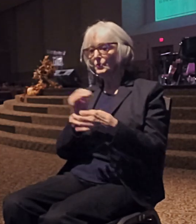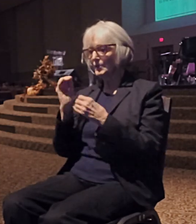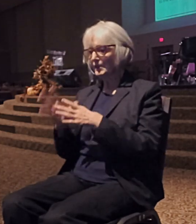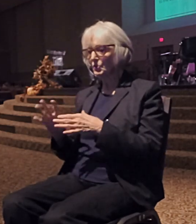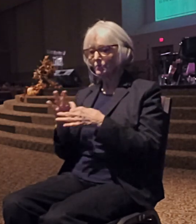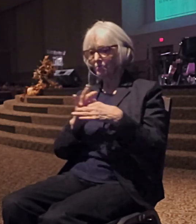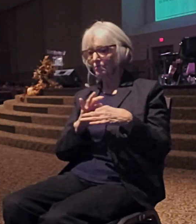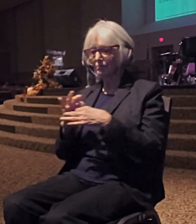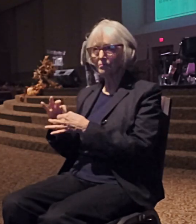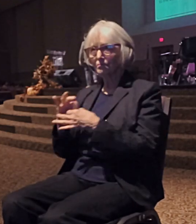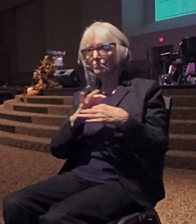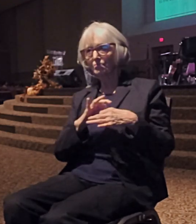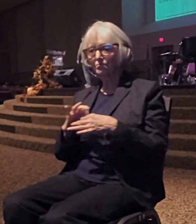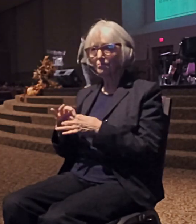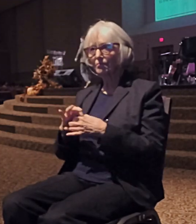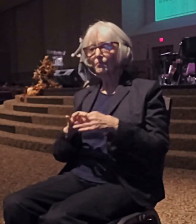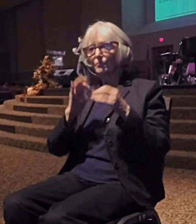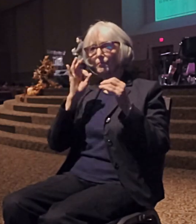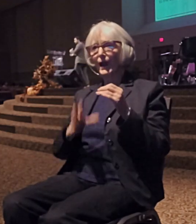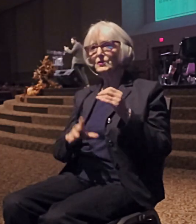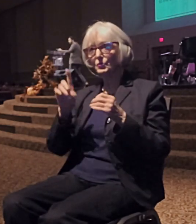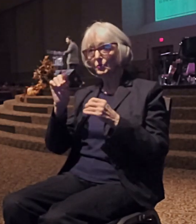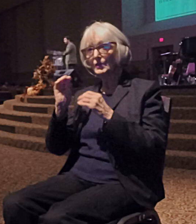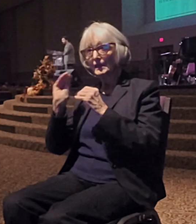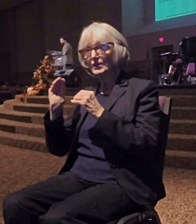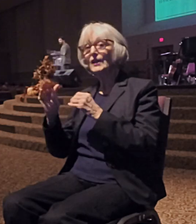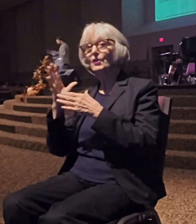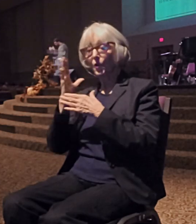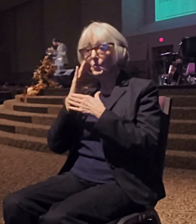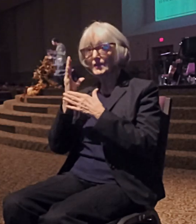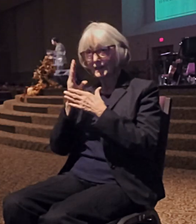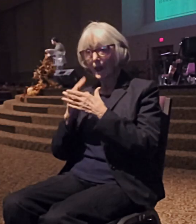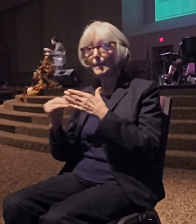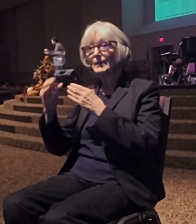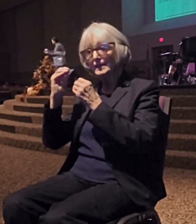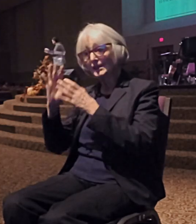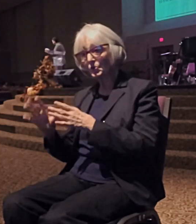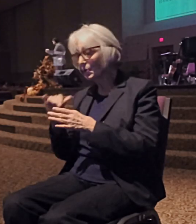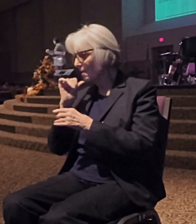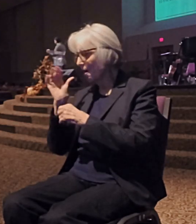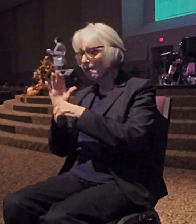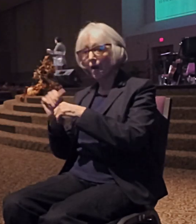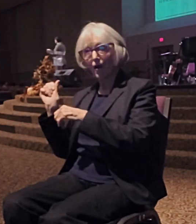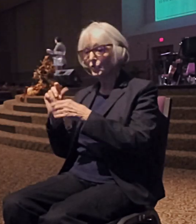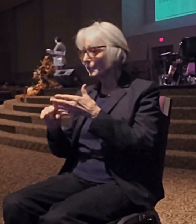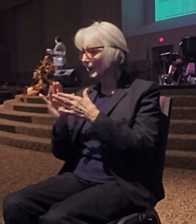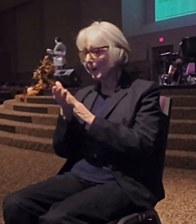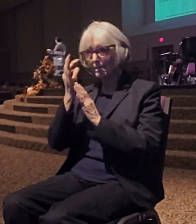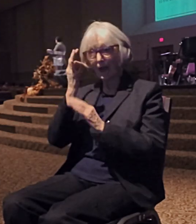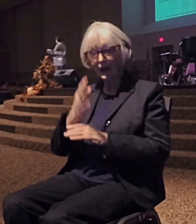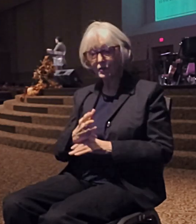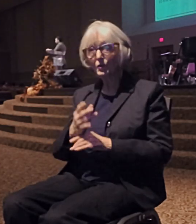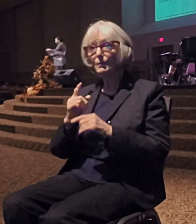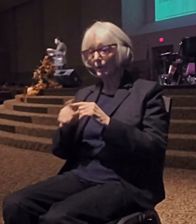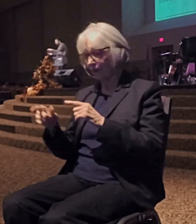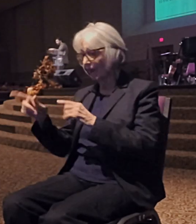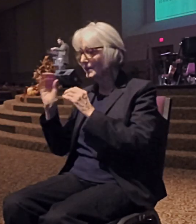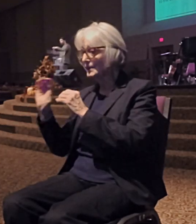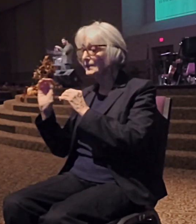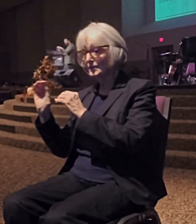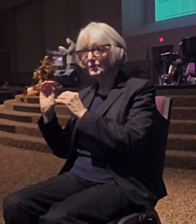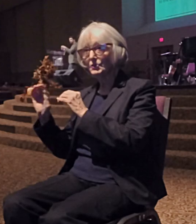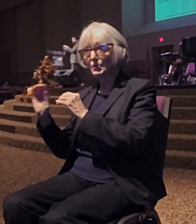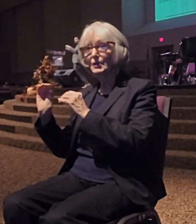Pastors must teach. Now we do know there are some teachers who are not necessarily, they're not called, they're not pastors, but they do teach. And God